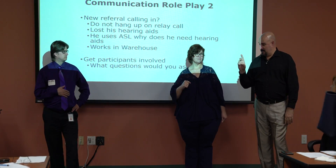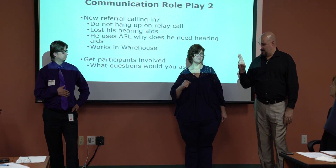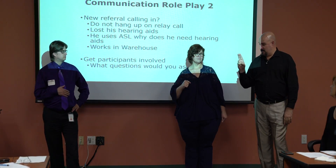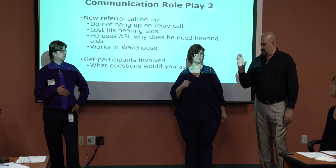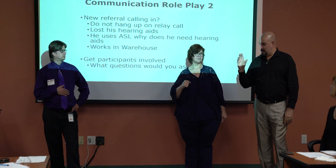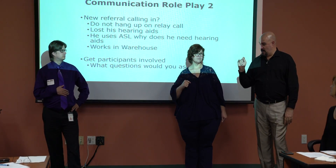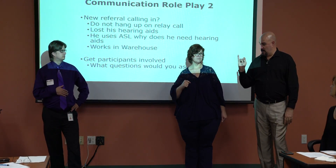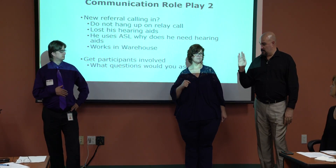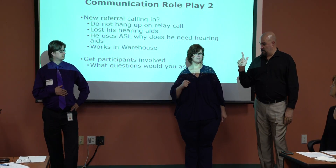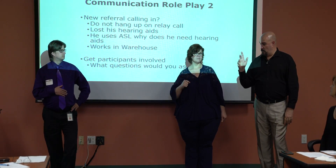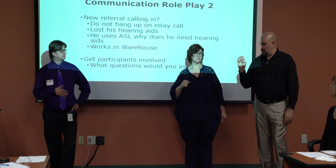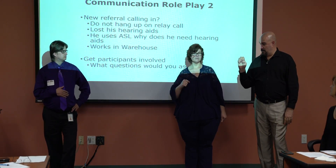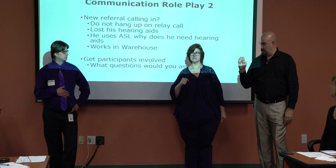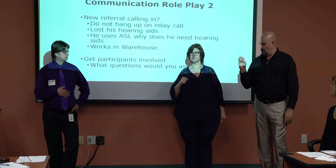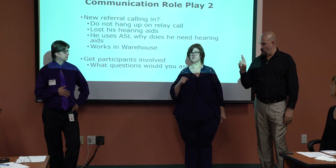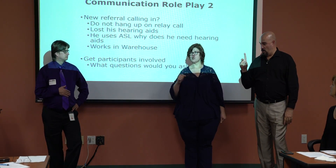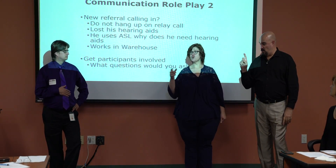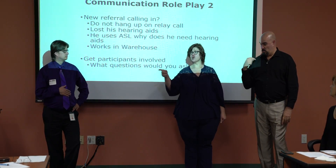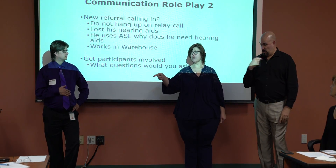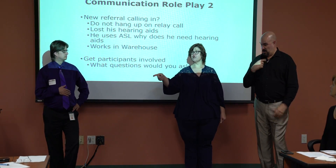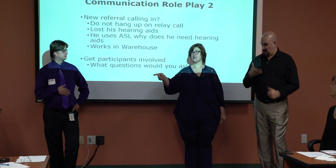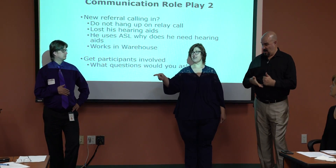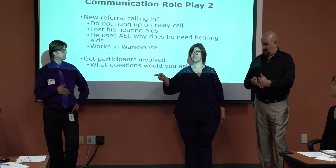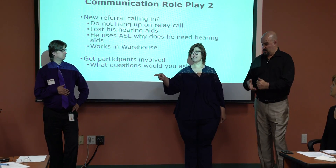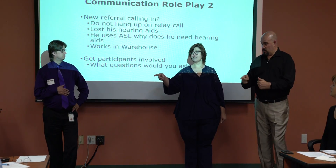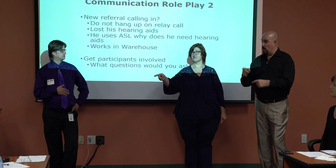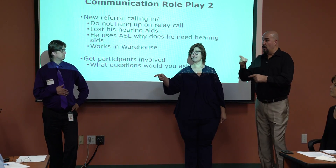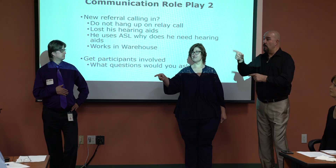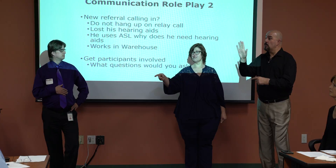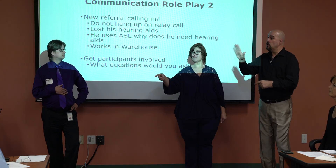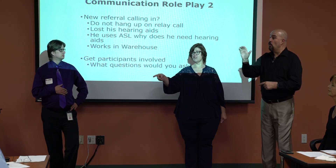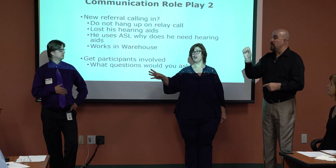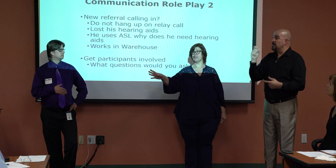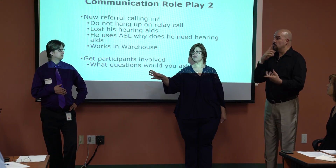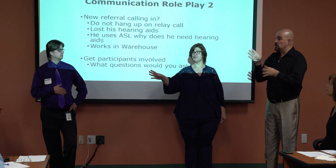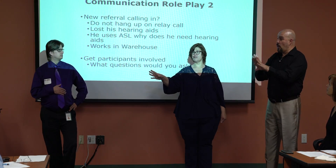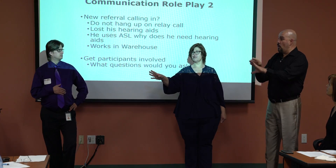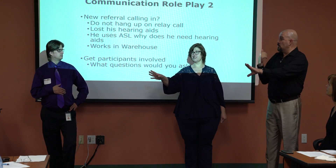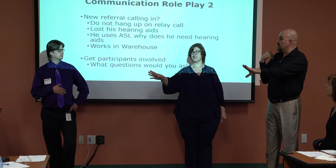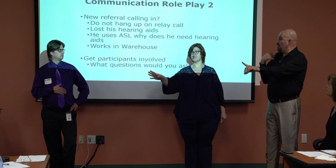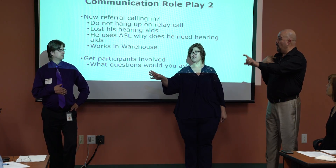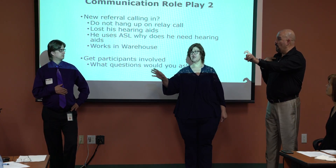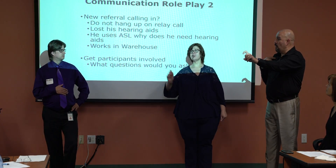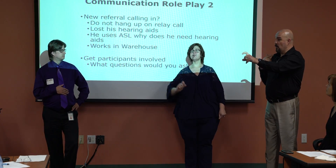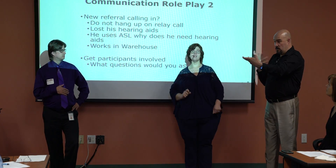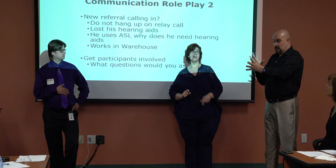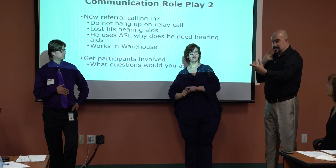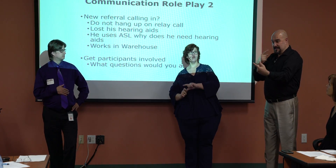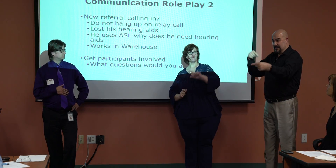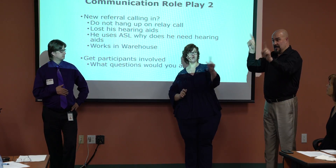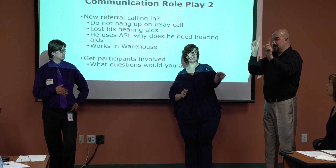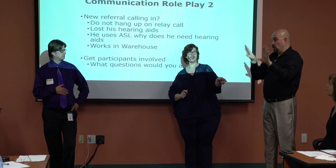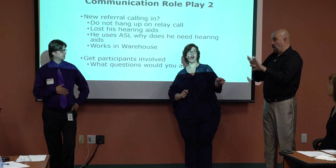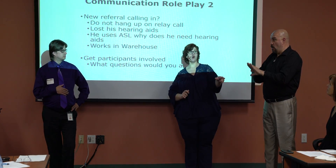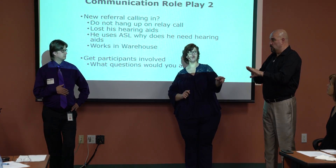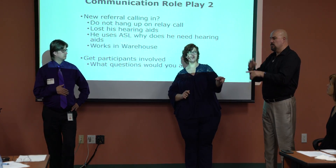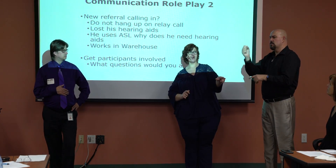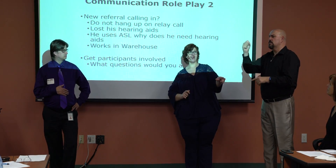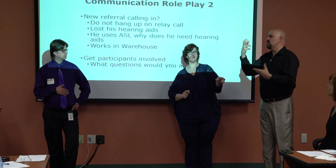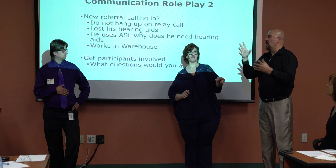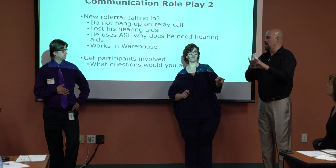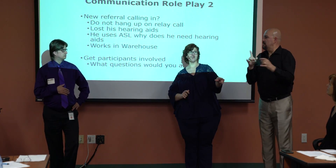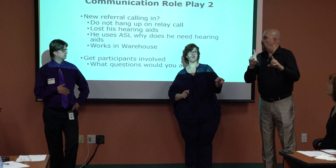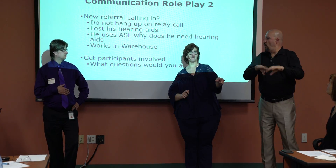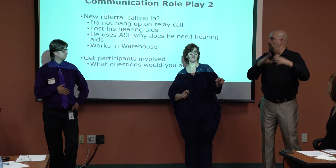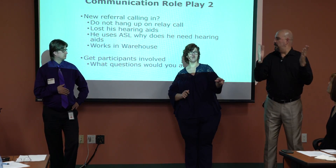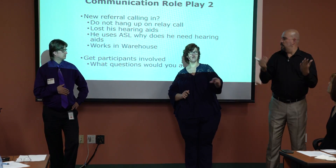we to assist her financially? You closed the case? I did. Done. Successfully. Successfully. Yeah. So it's a whole new